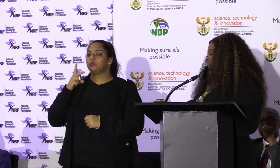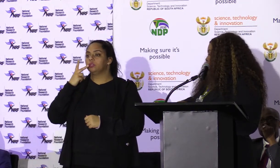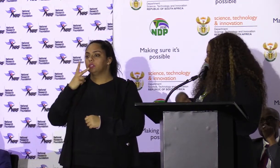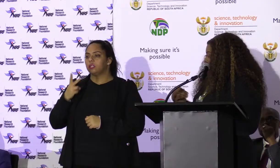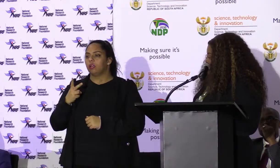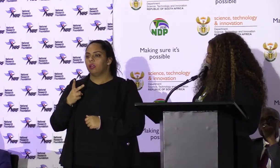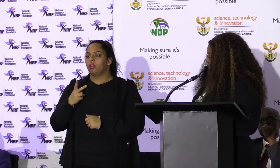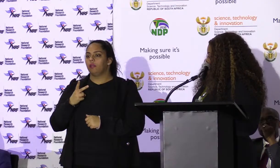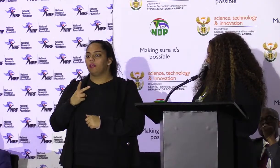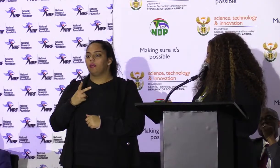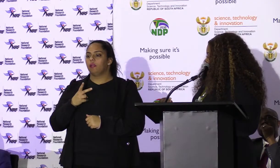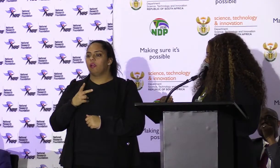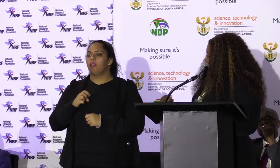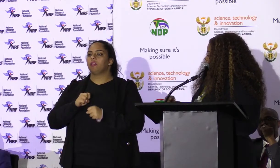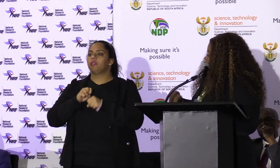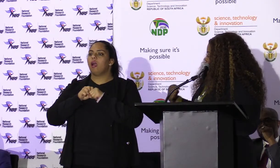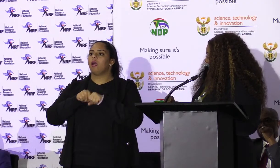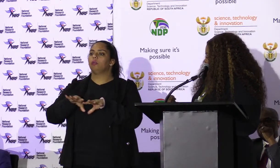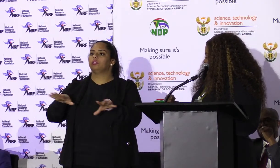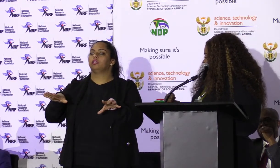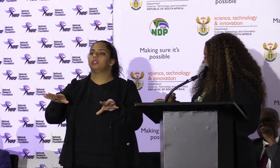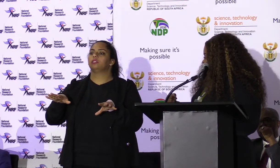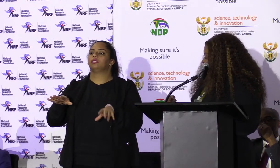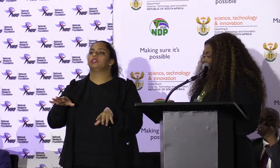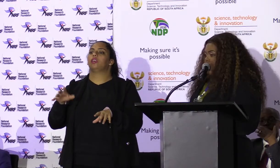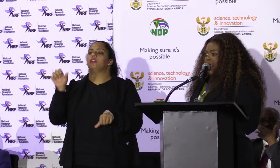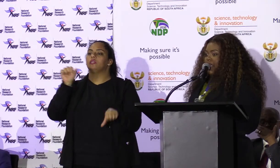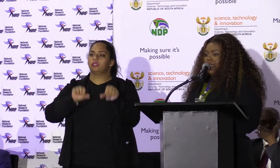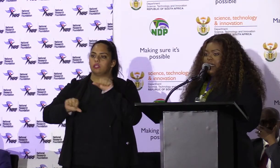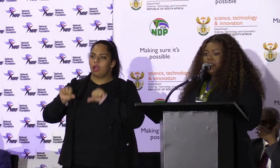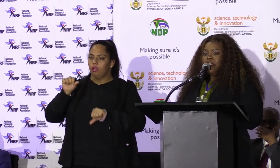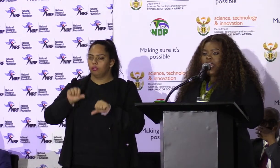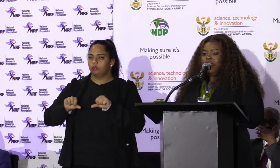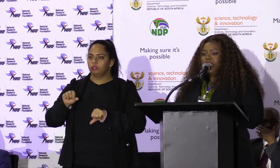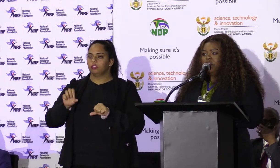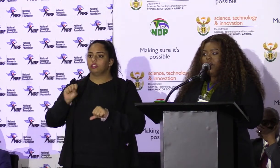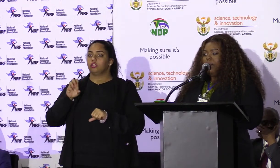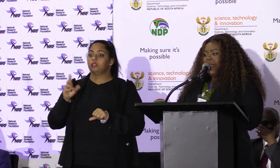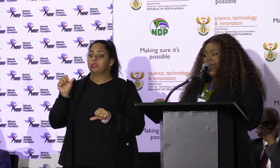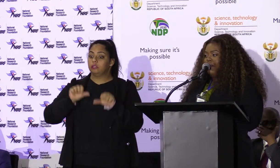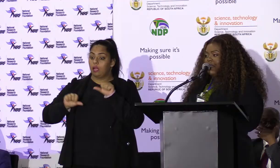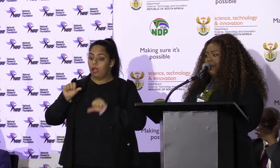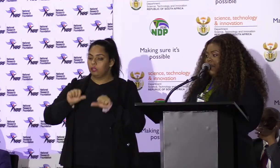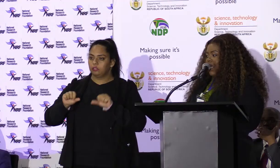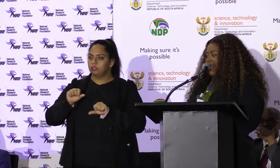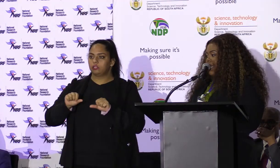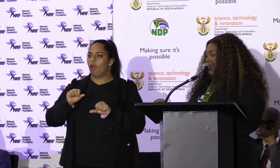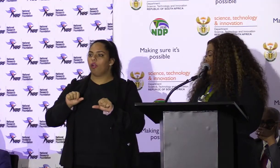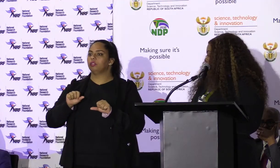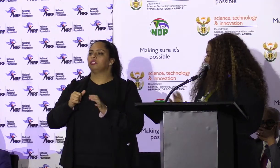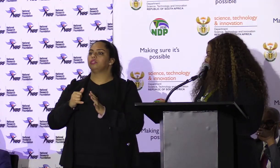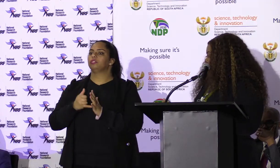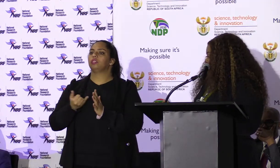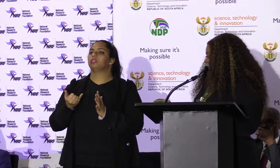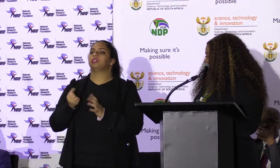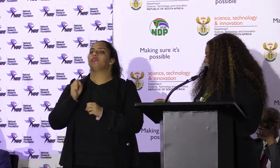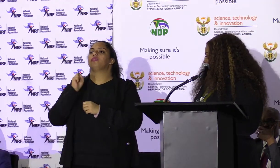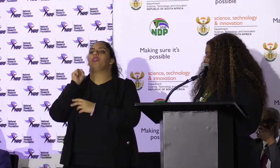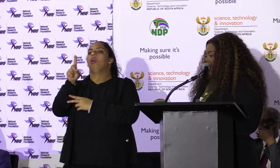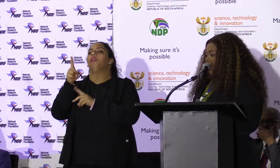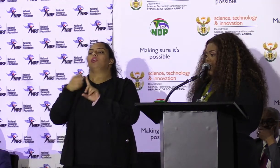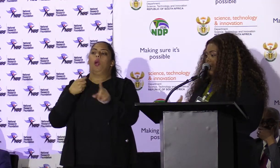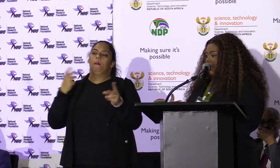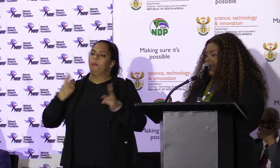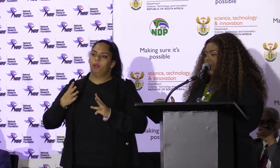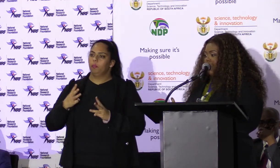more of the outreach on science, so that science does not become something that is far from